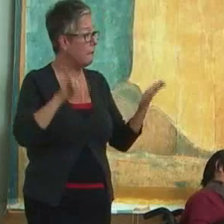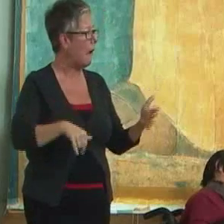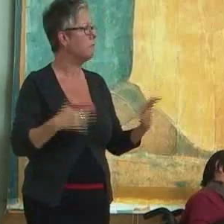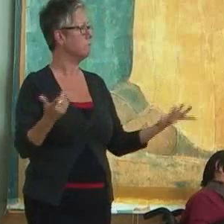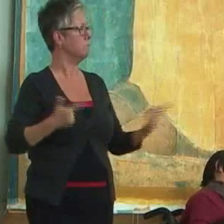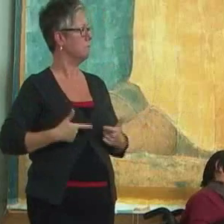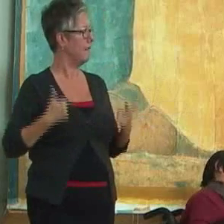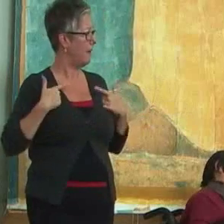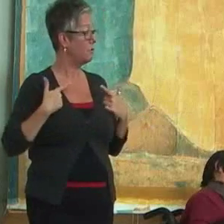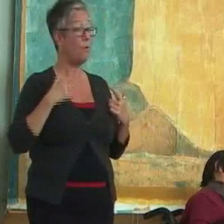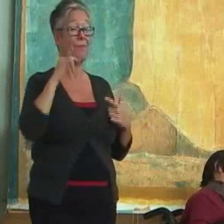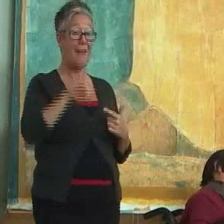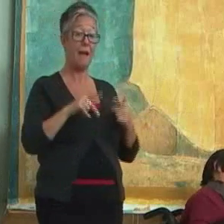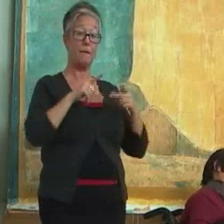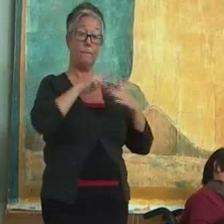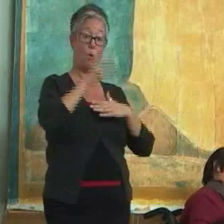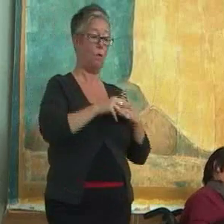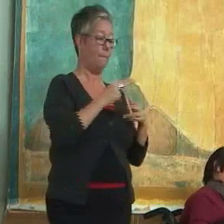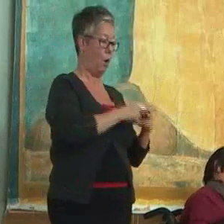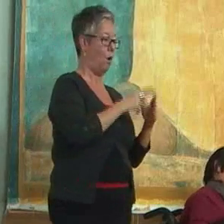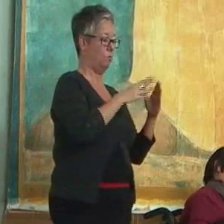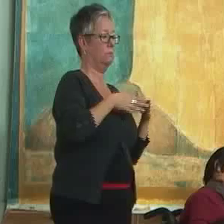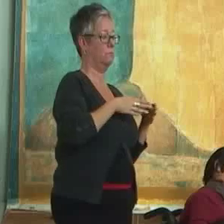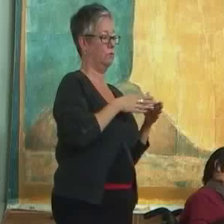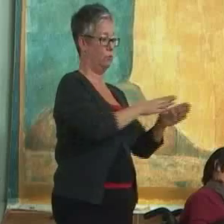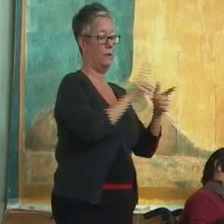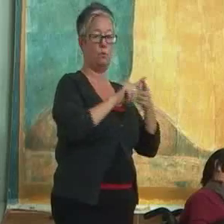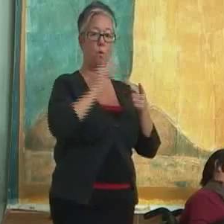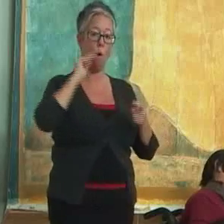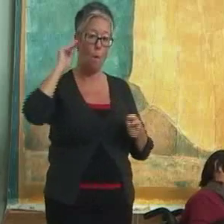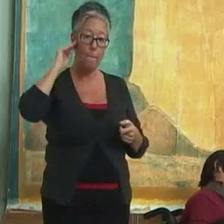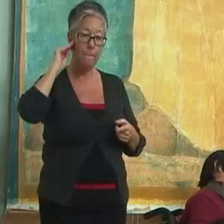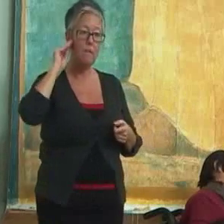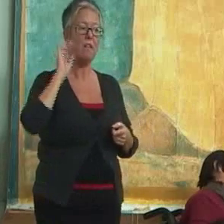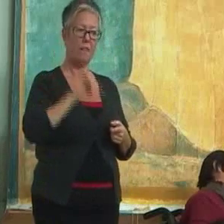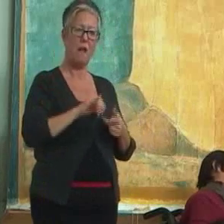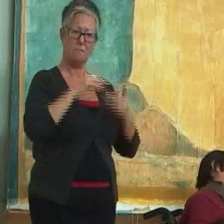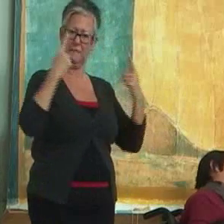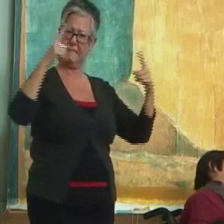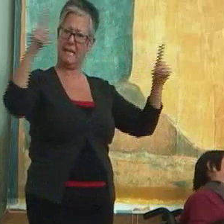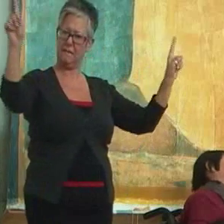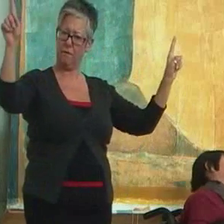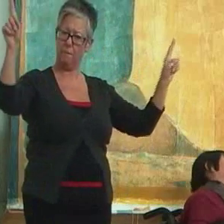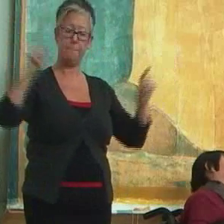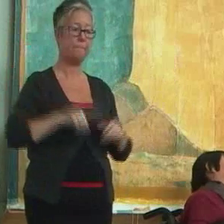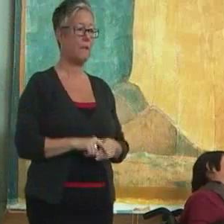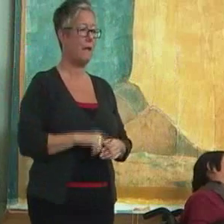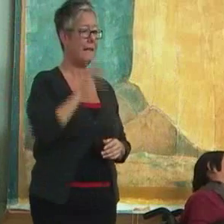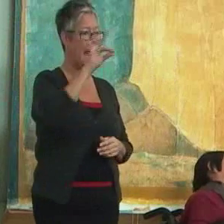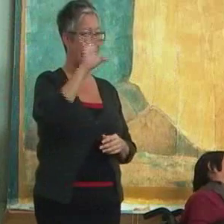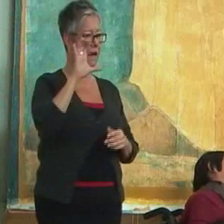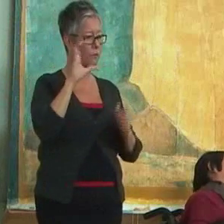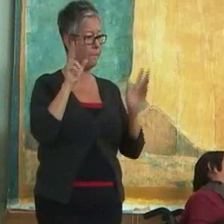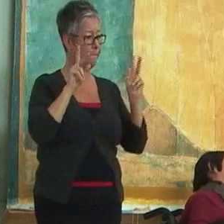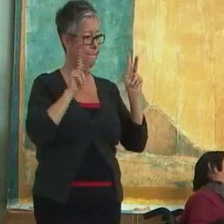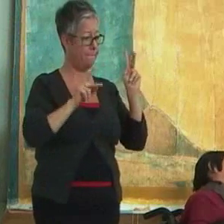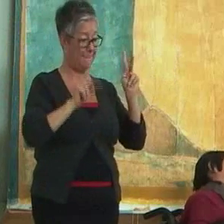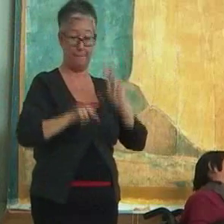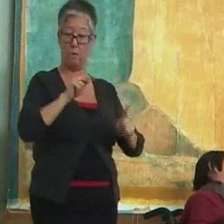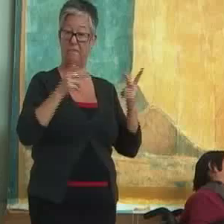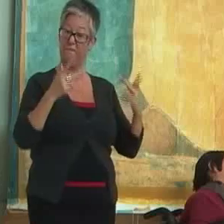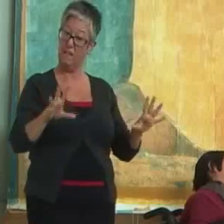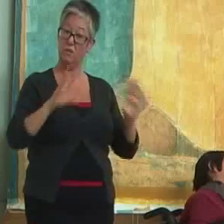therefore, that has been a very successful program in the last 5 years. Something like 2,800 people have been taken off the street